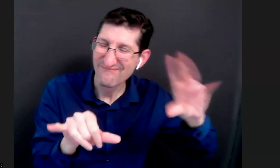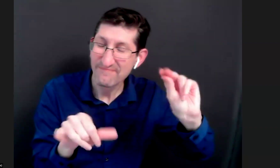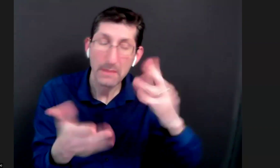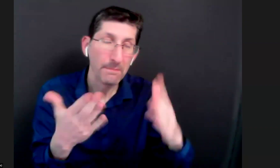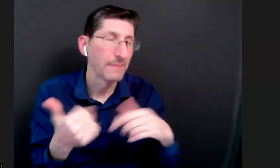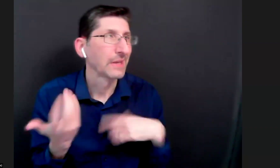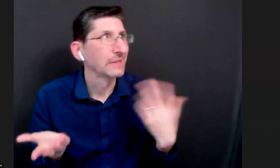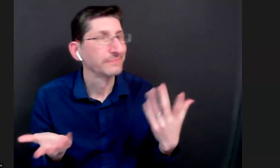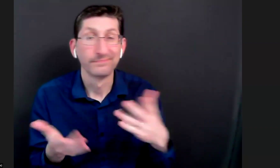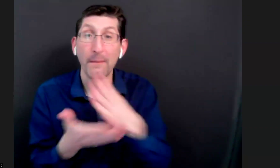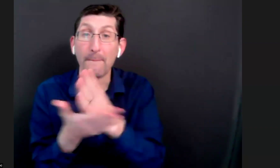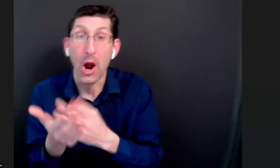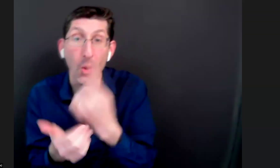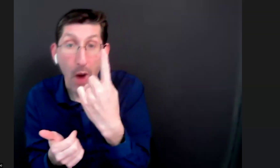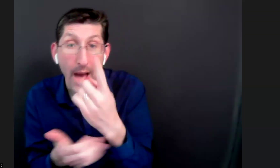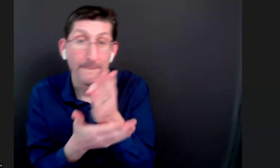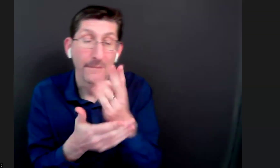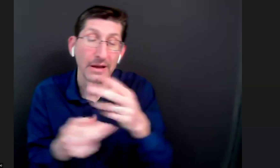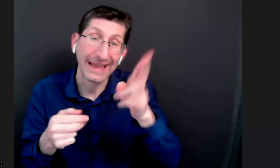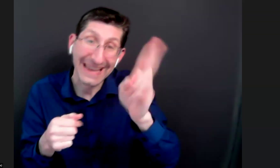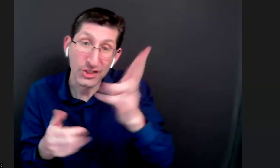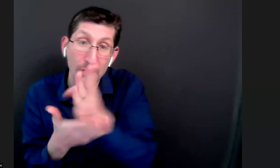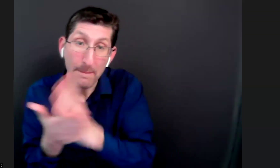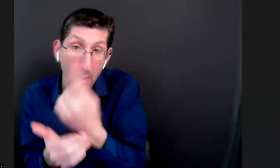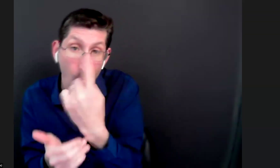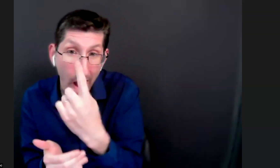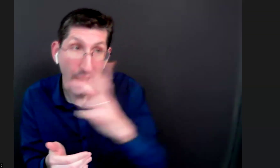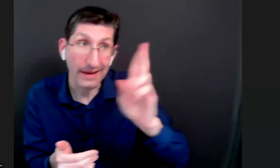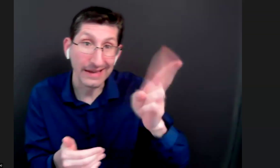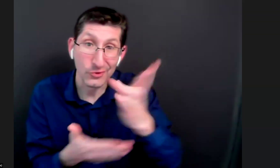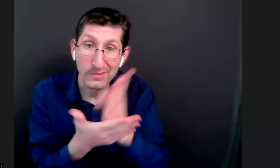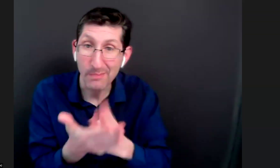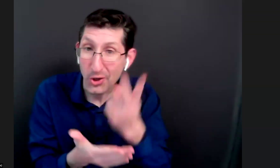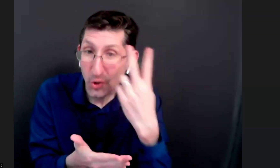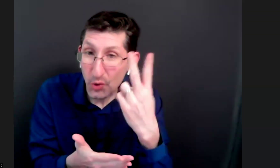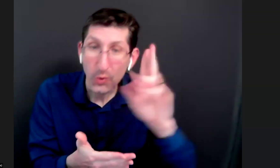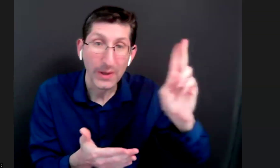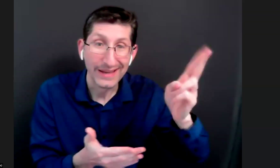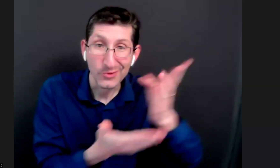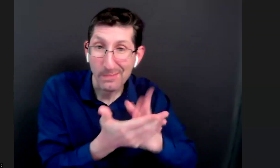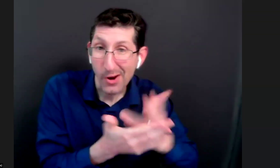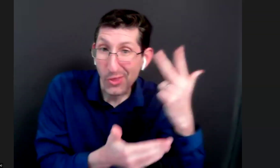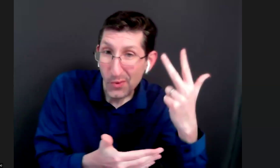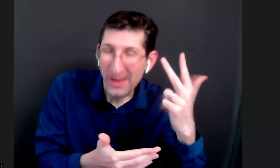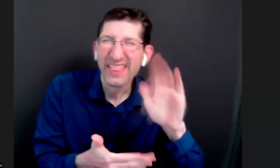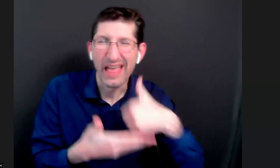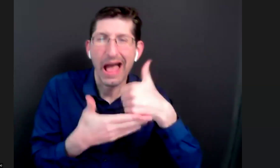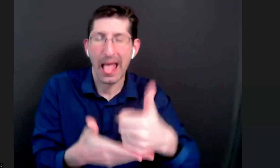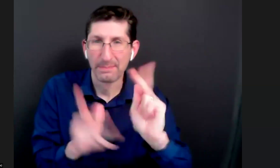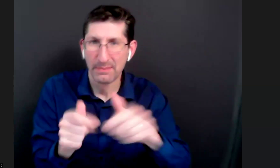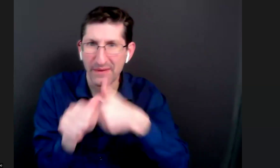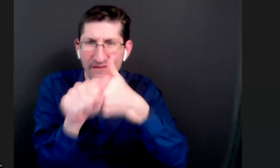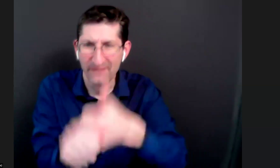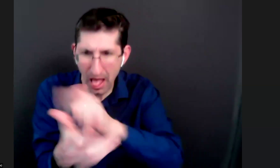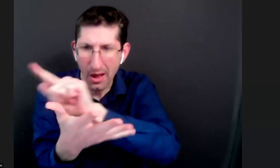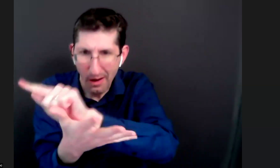slide, part 1, part 2 will really help with those transitions. So when we're